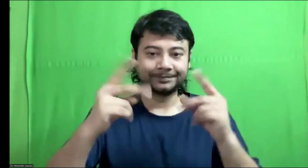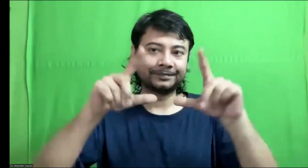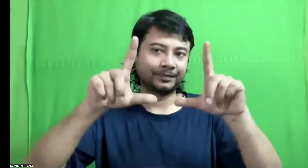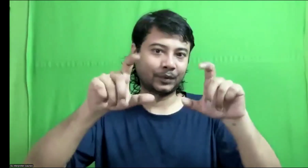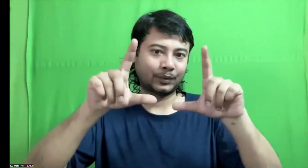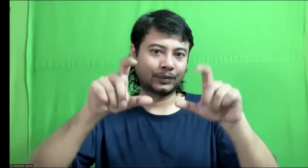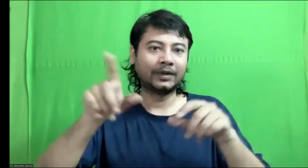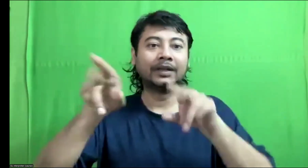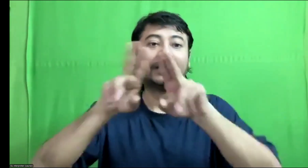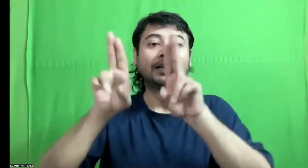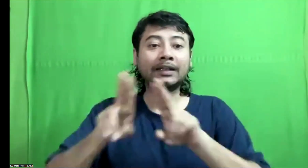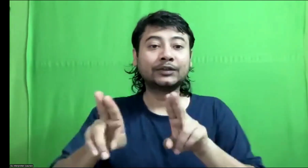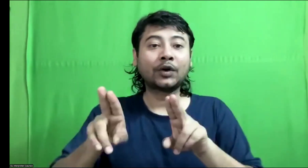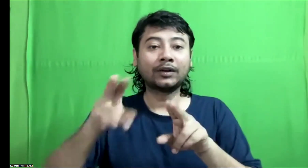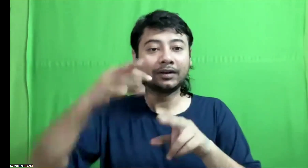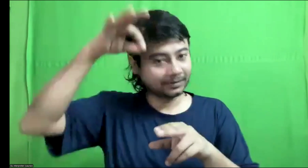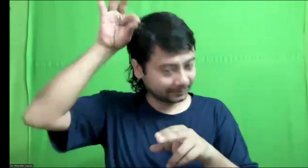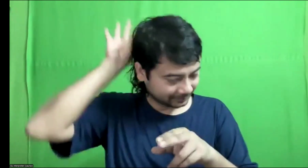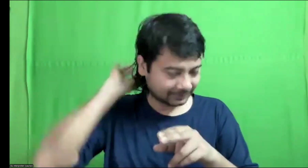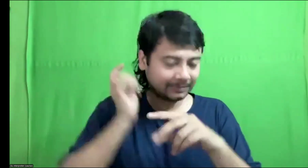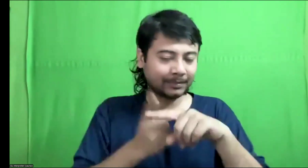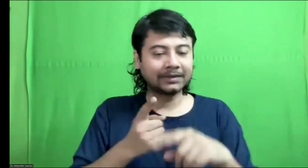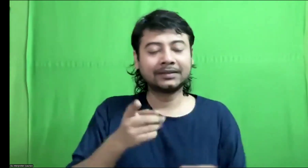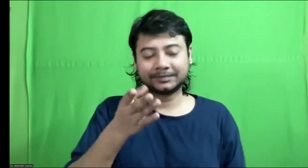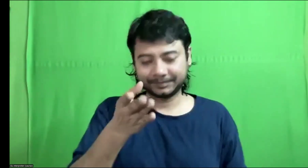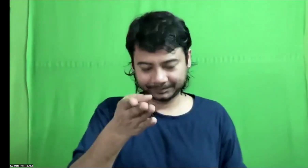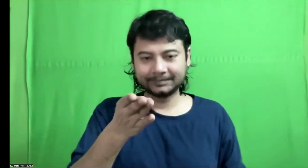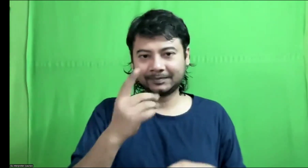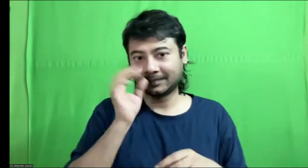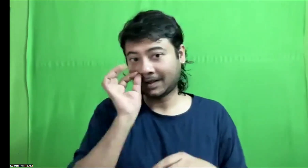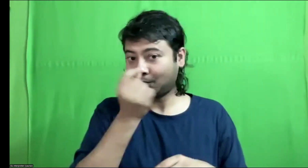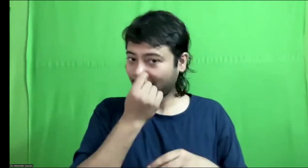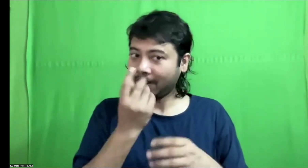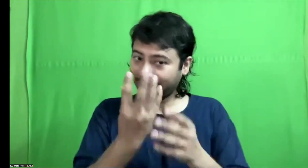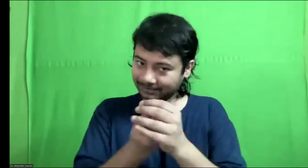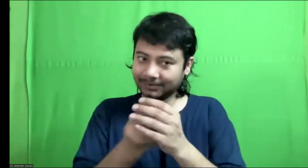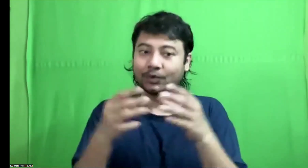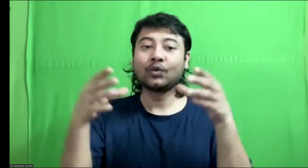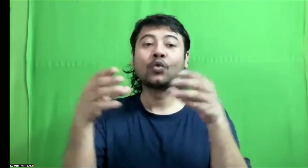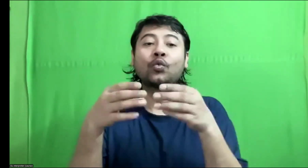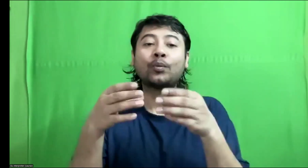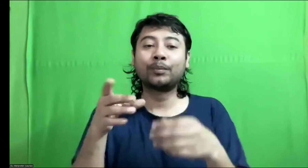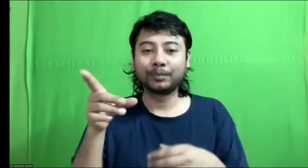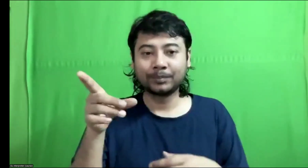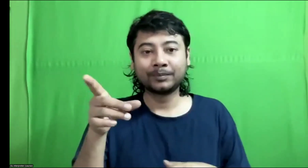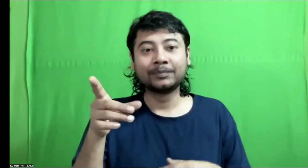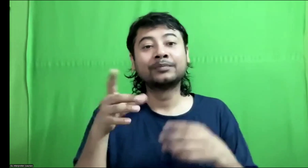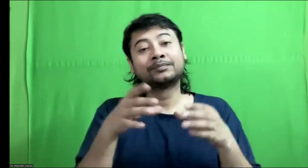devotees from ISKCON and I also went there. So it's an Instagram link. I'll just click and I'll just share with you. Huh? 1 second.